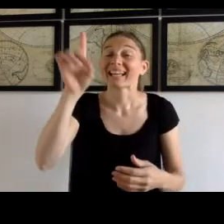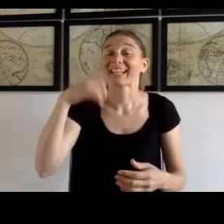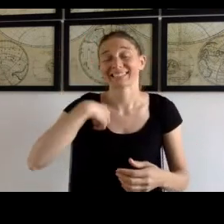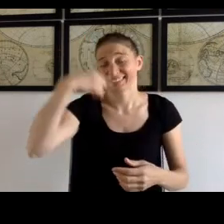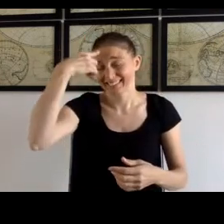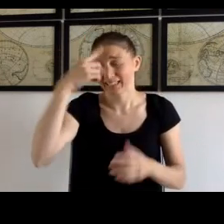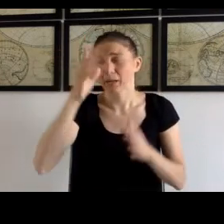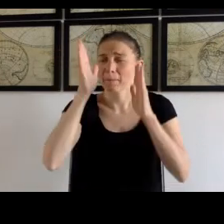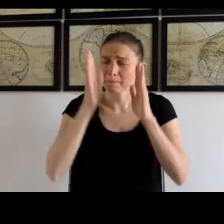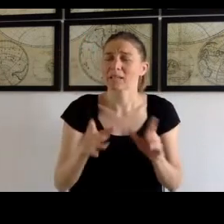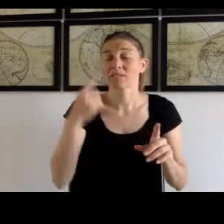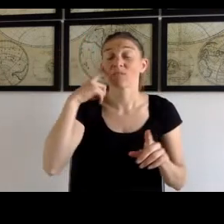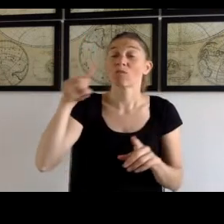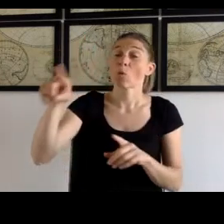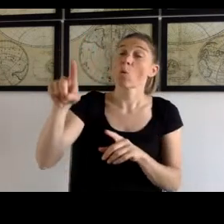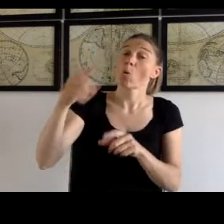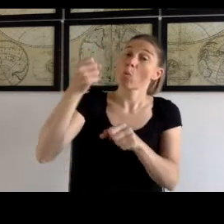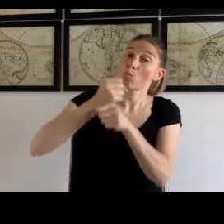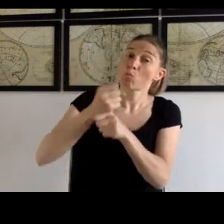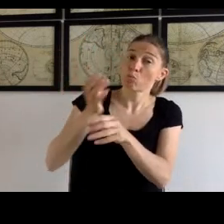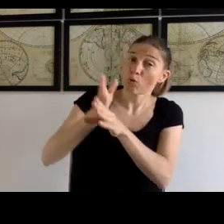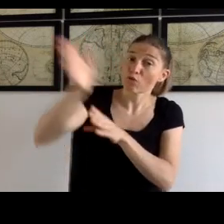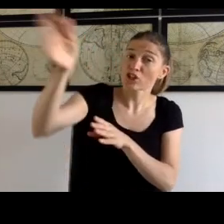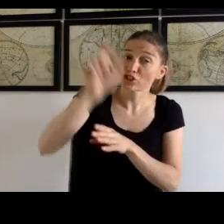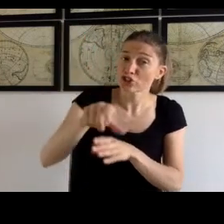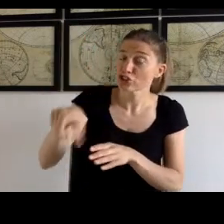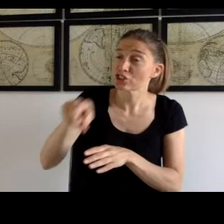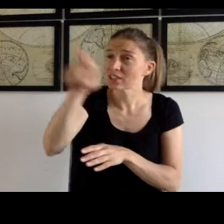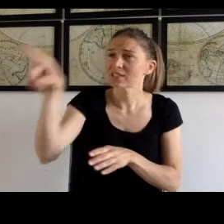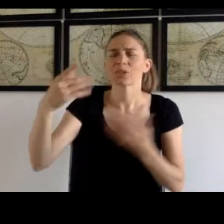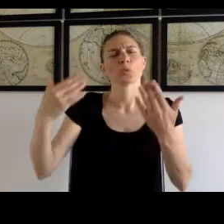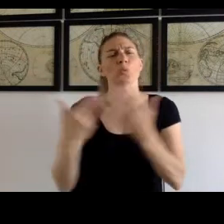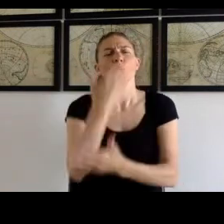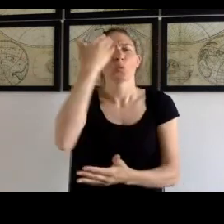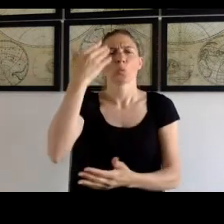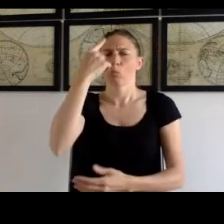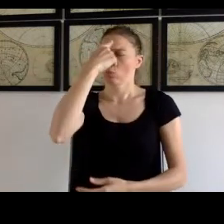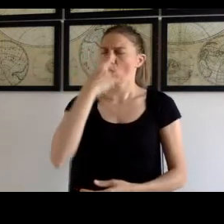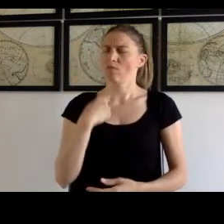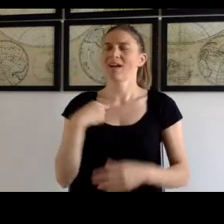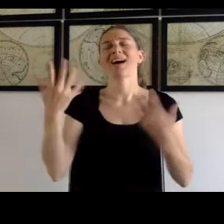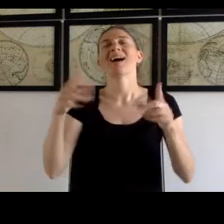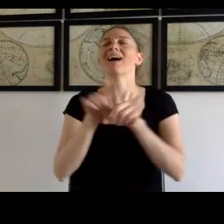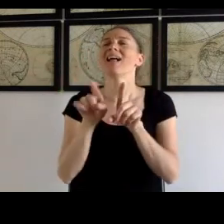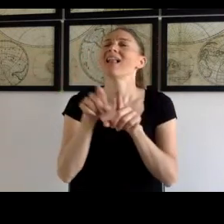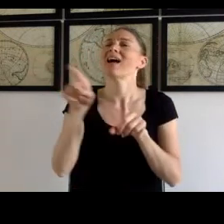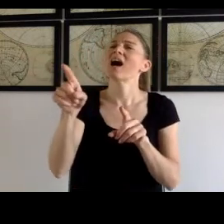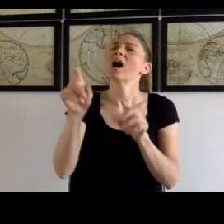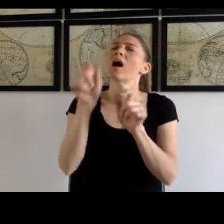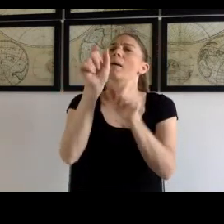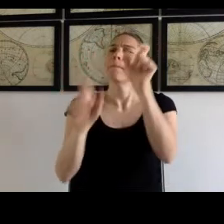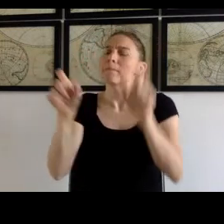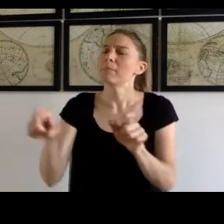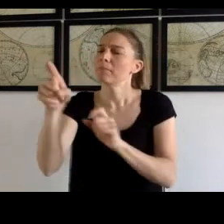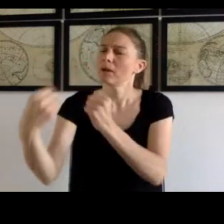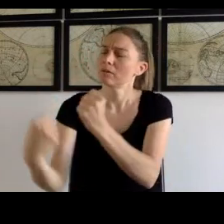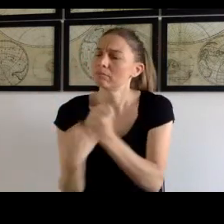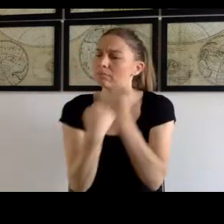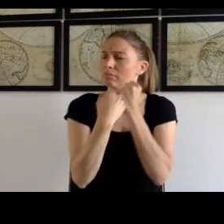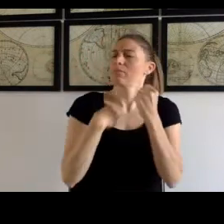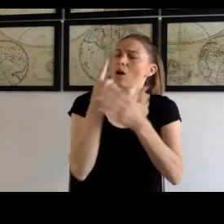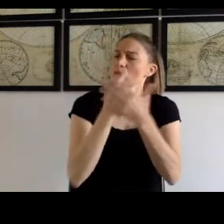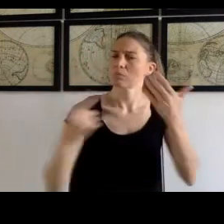professional profile, like peer counselor, the person that favorize autonomy, self-determination,